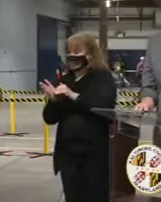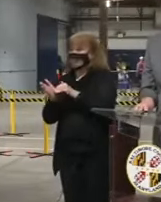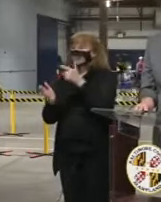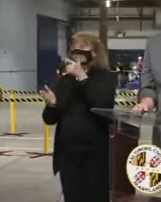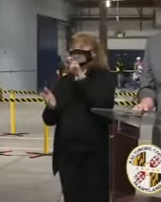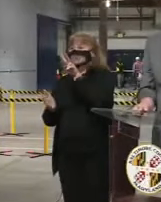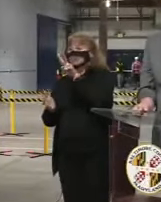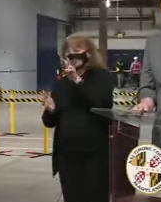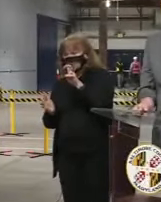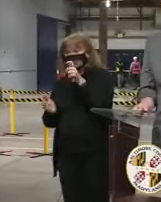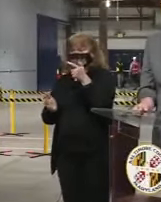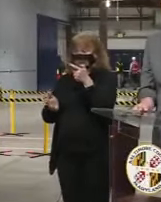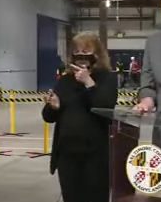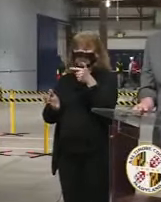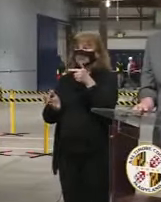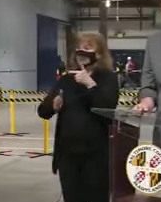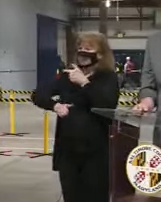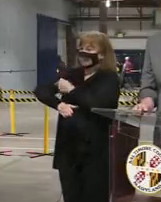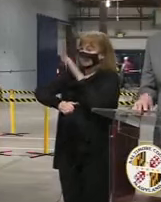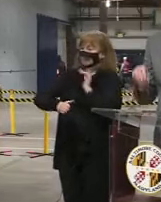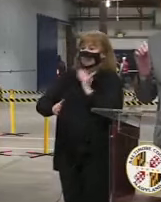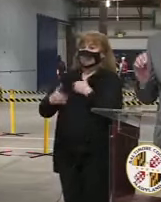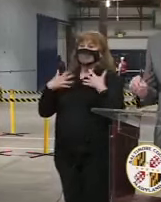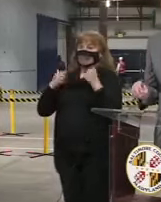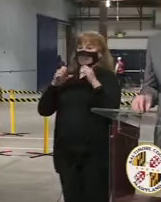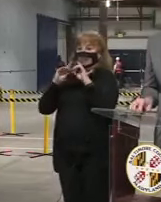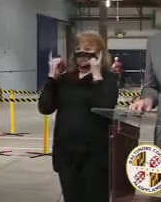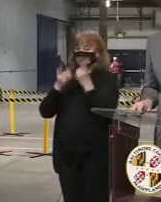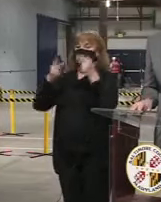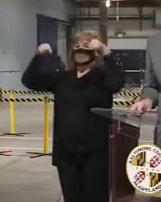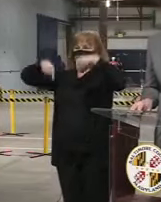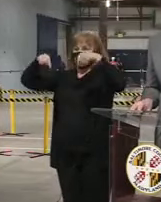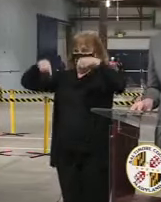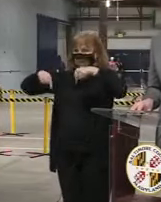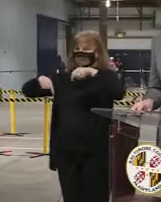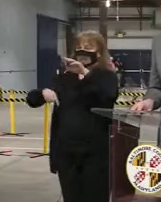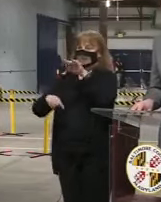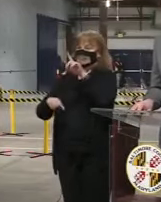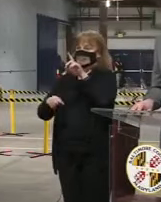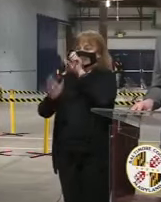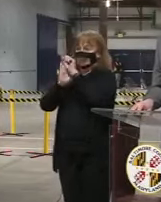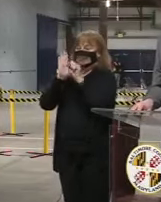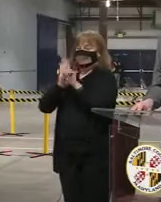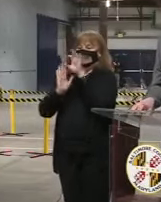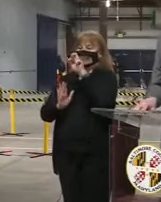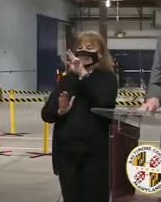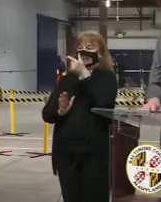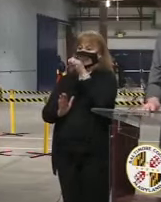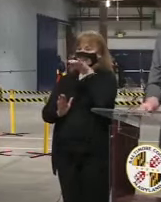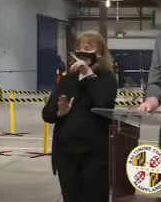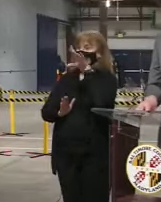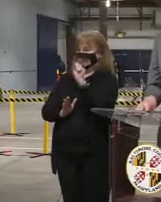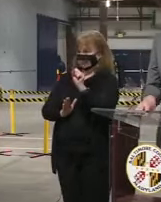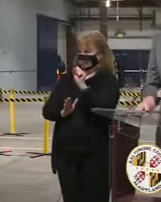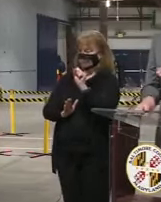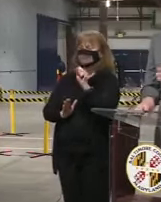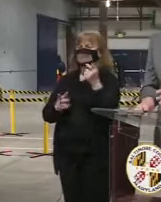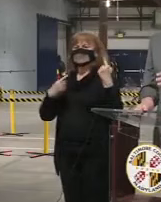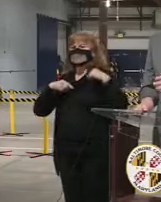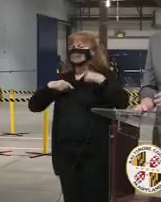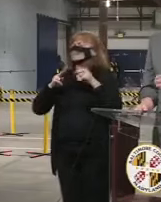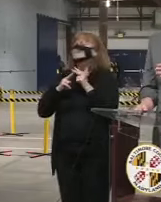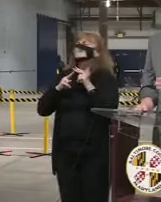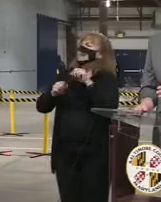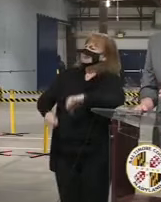20,221 of those have been administered by our health department right here at the Maryland State Fair. But while I am